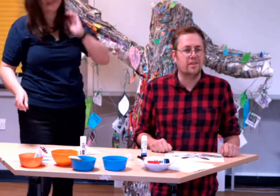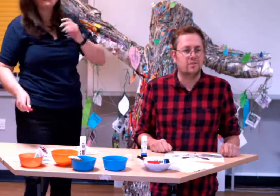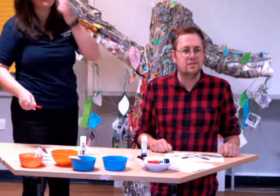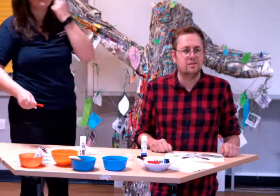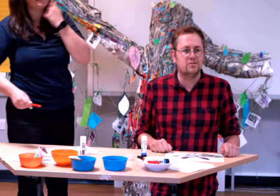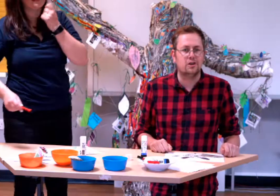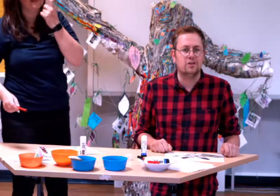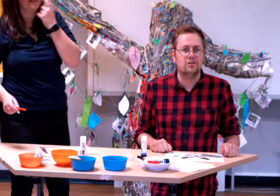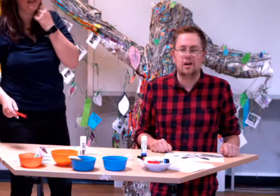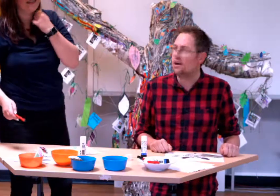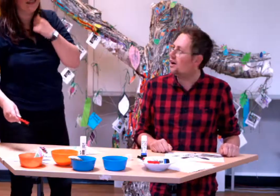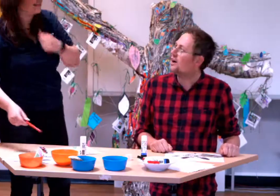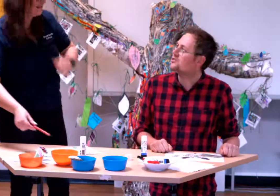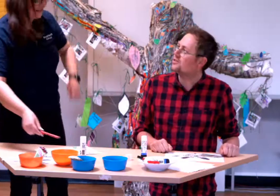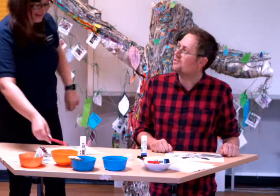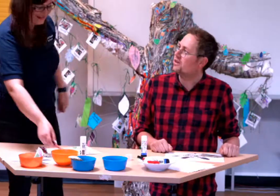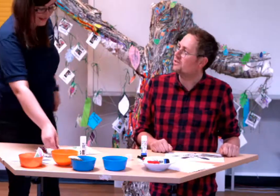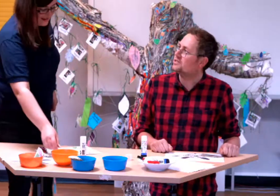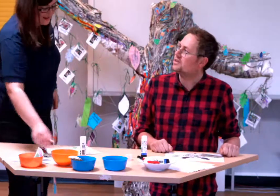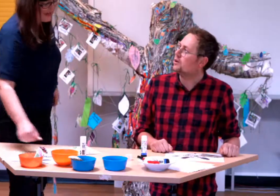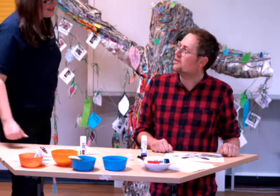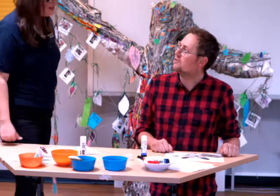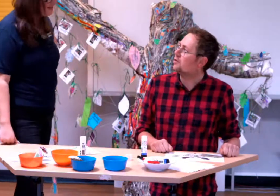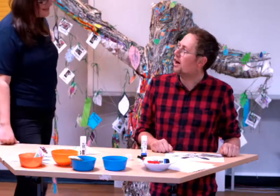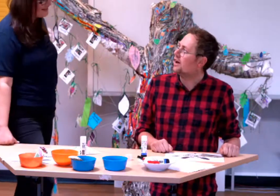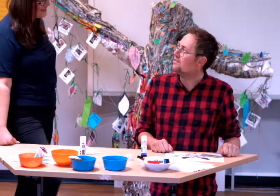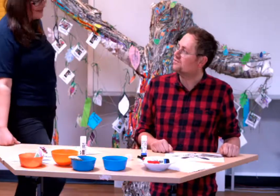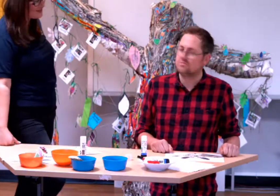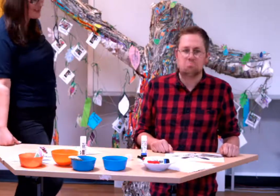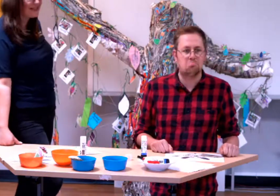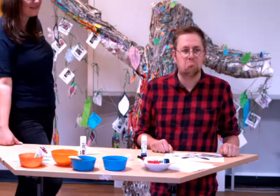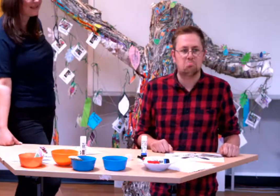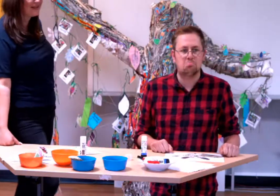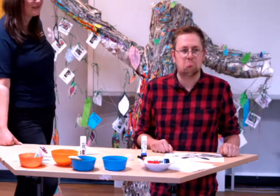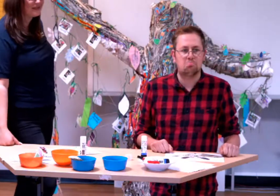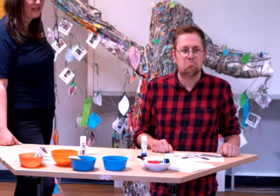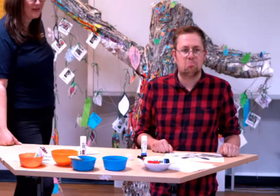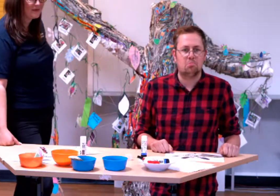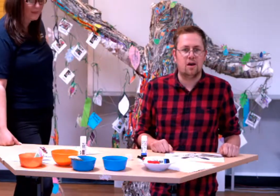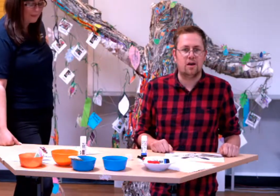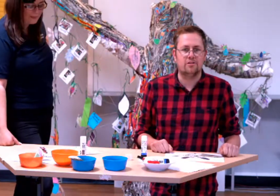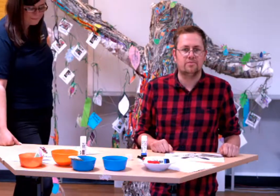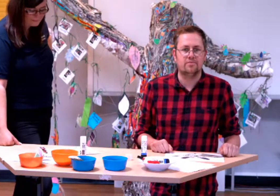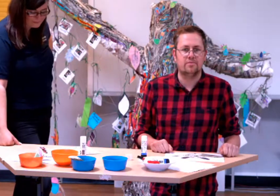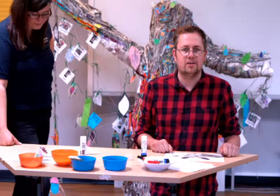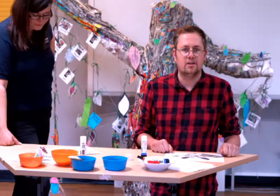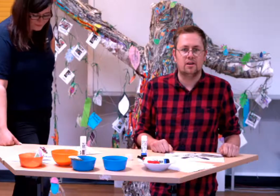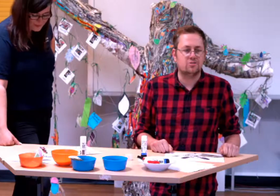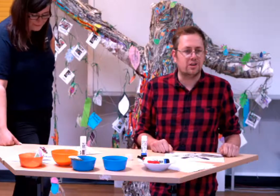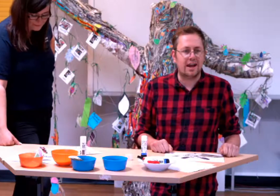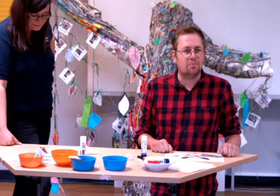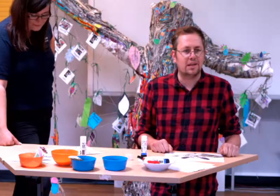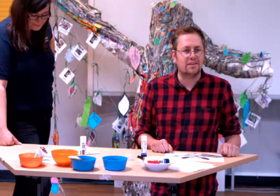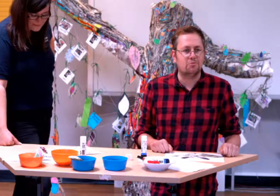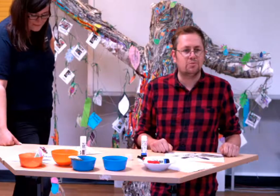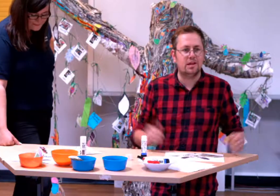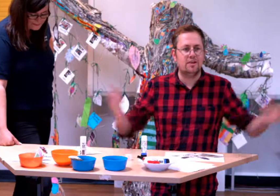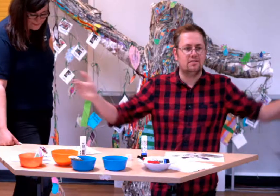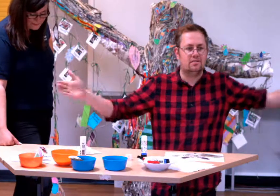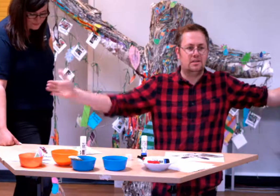been to the zoo? I don't know if I've ever seen one in real life. I don't think I've ever seen a real life one, no. No. I don't know how big they would be.